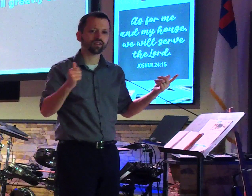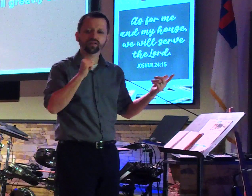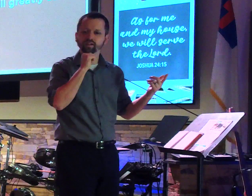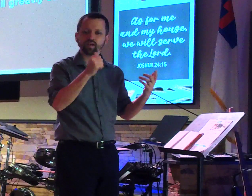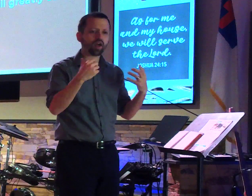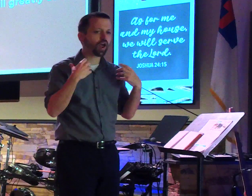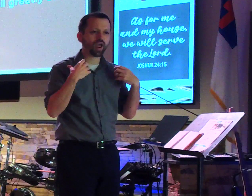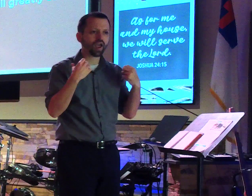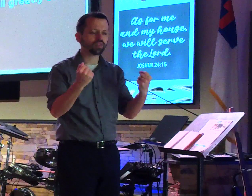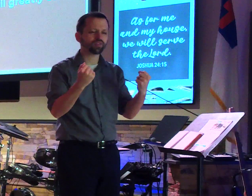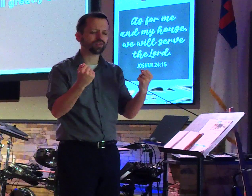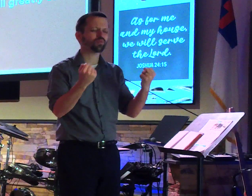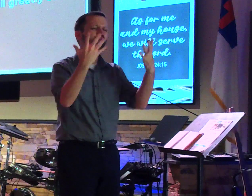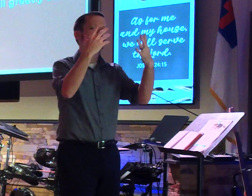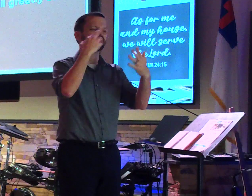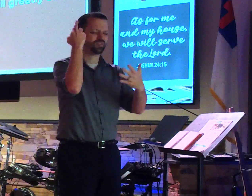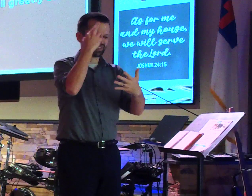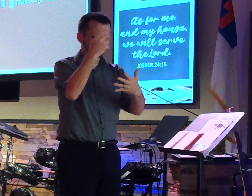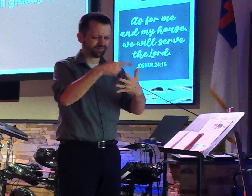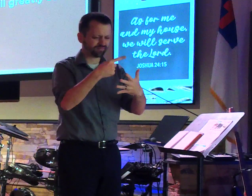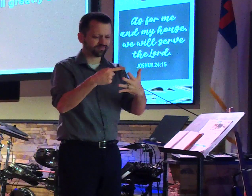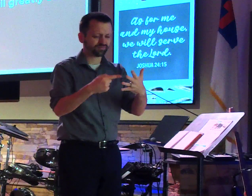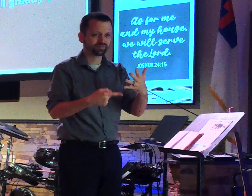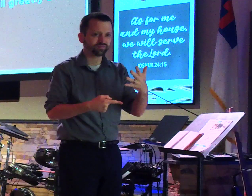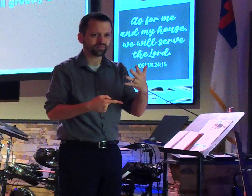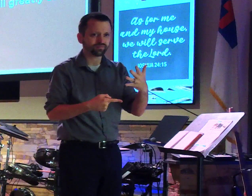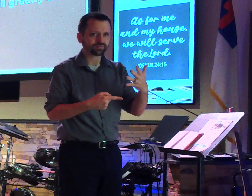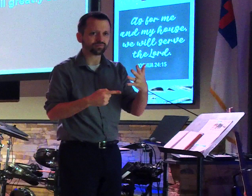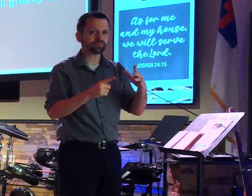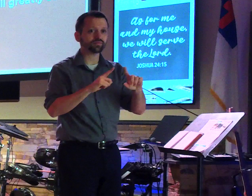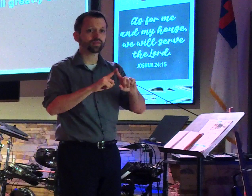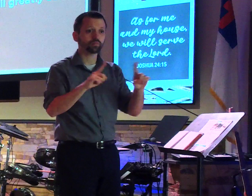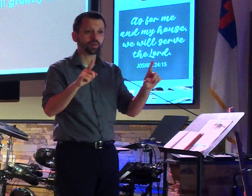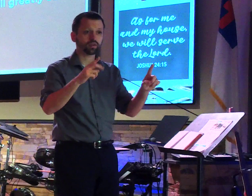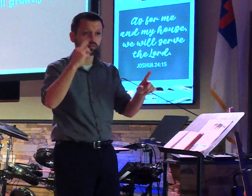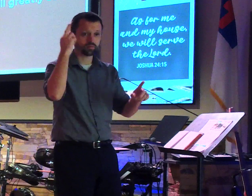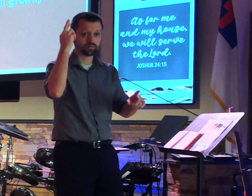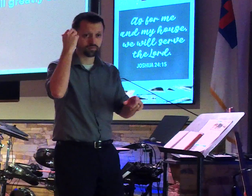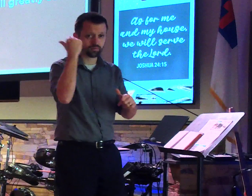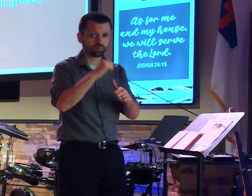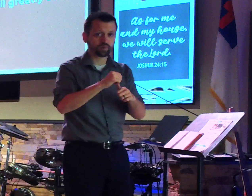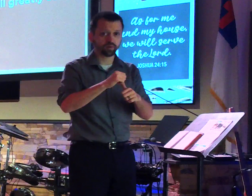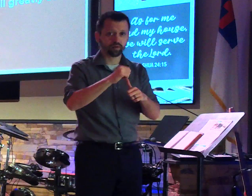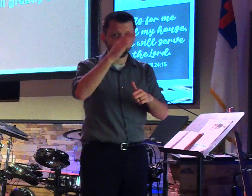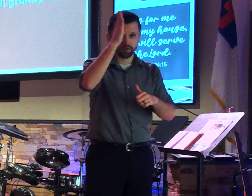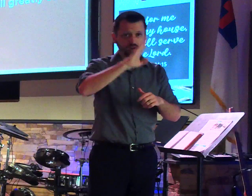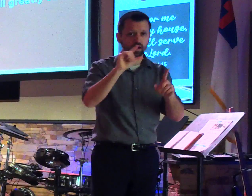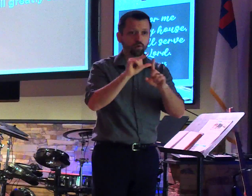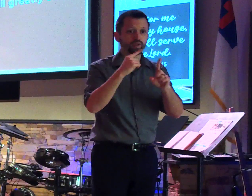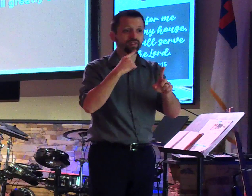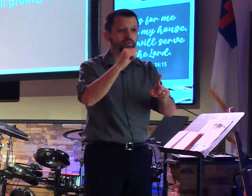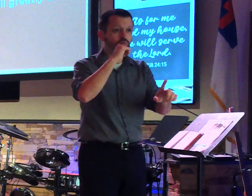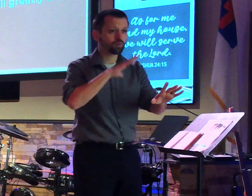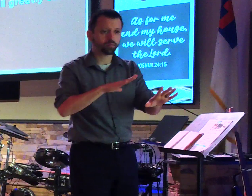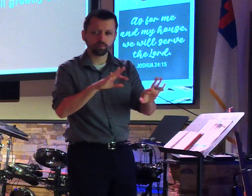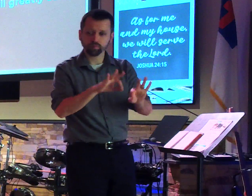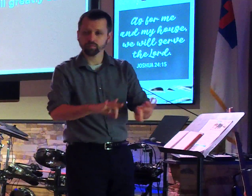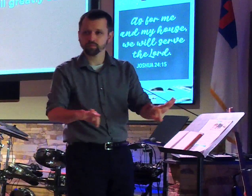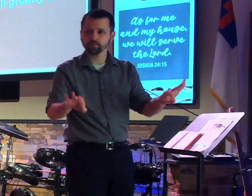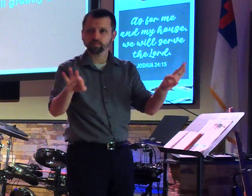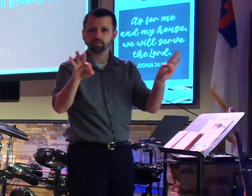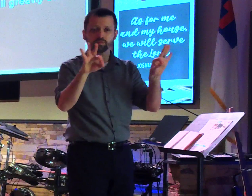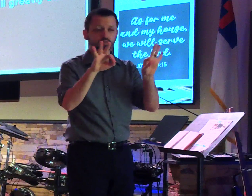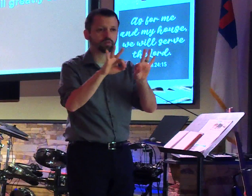healthy for a number of reasons. Just remember this. Remember what God's word says? Ladies, you really need to remember this verse. It is